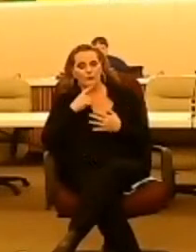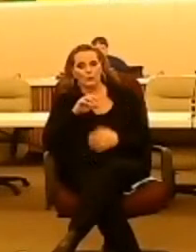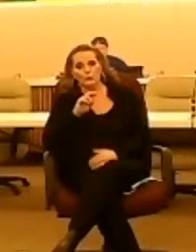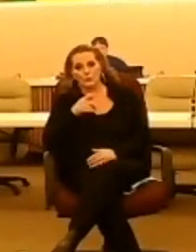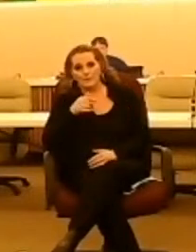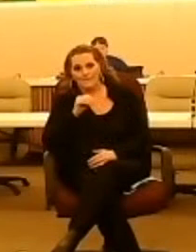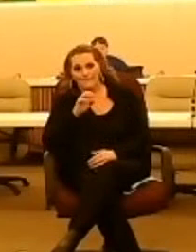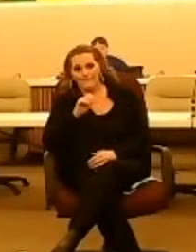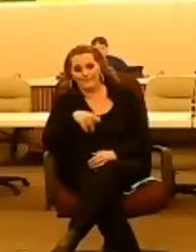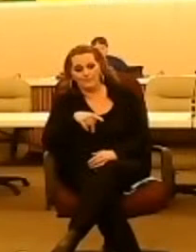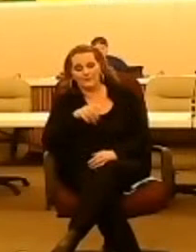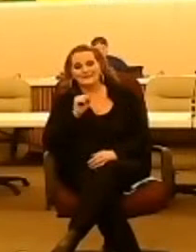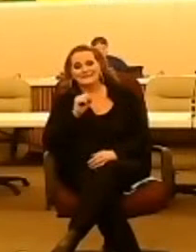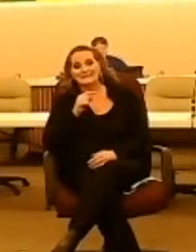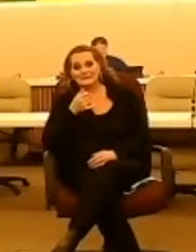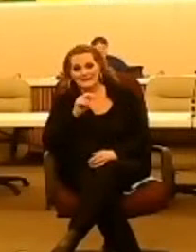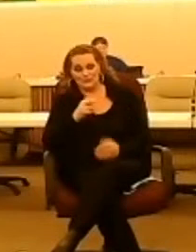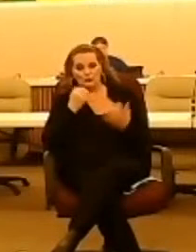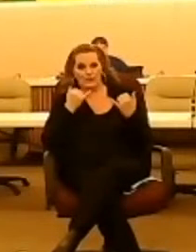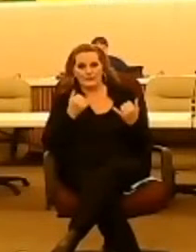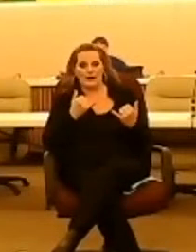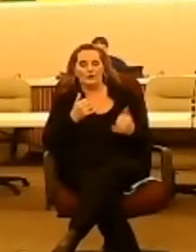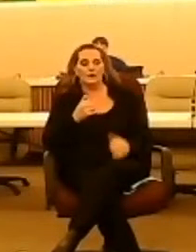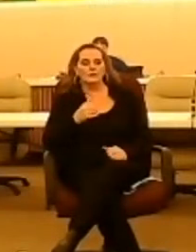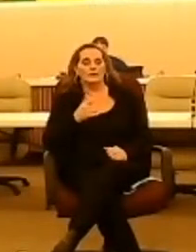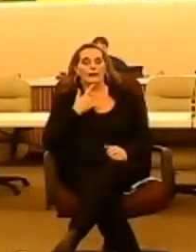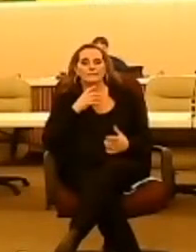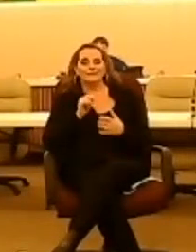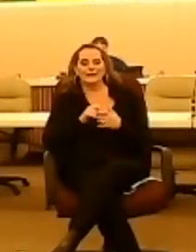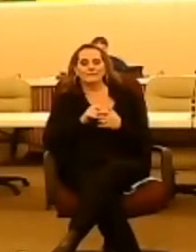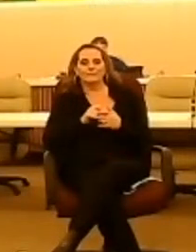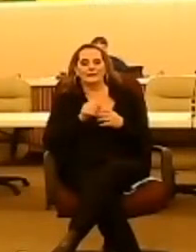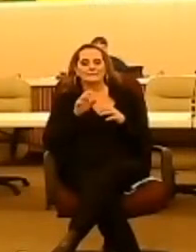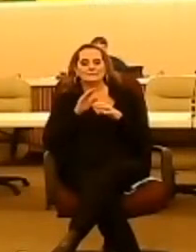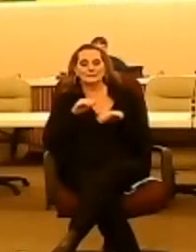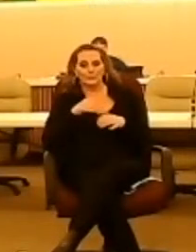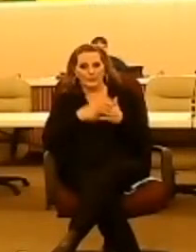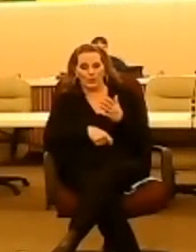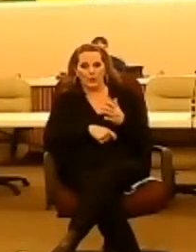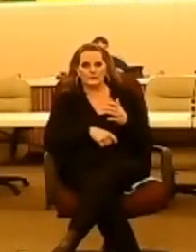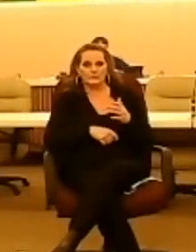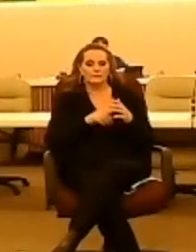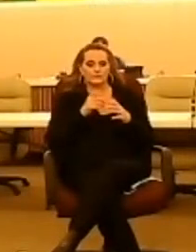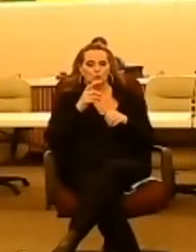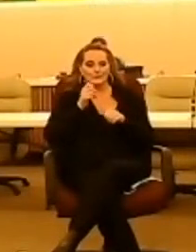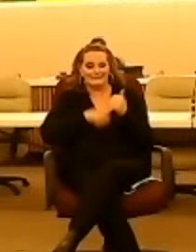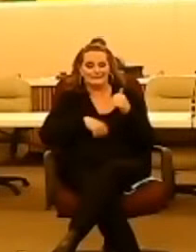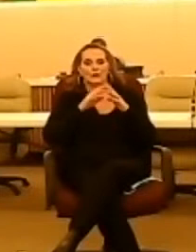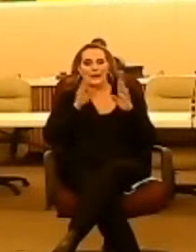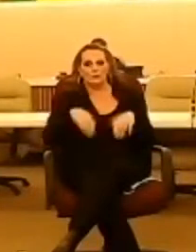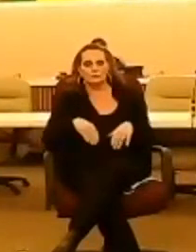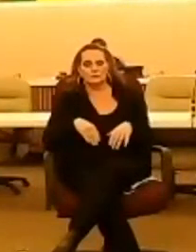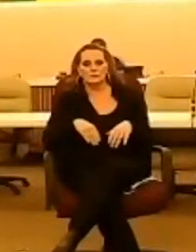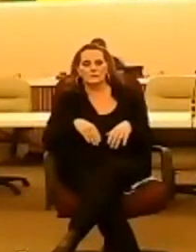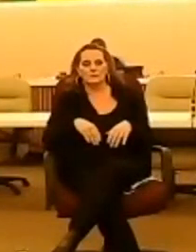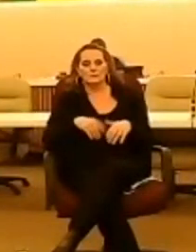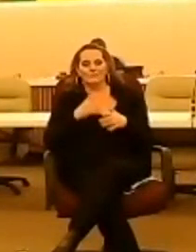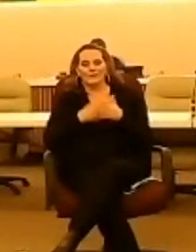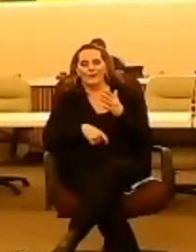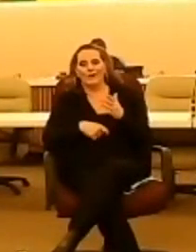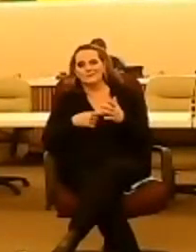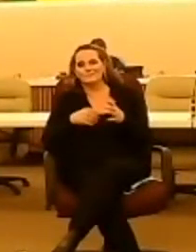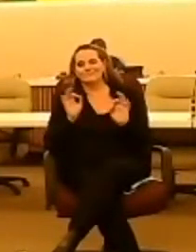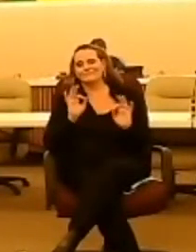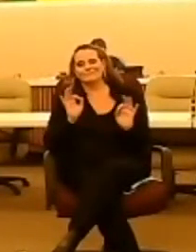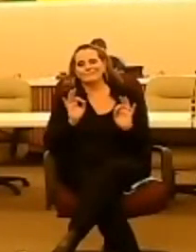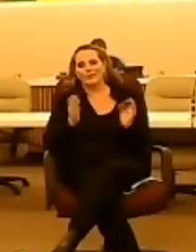spread across all of the homes, it should be a fairly small charge per home. I